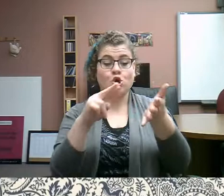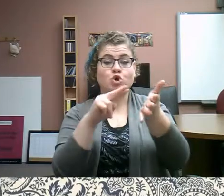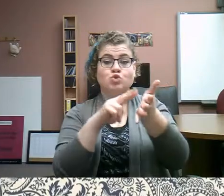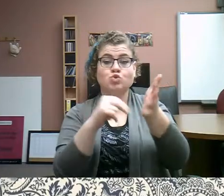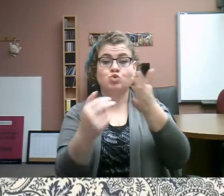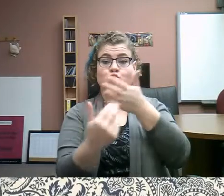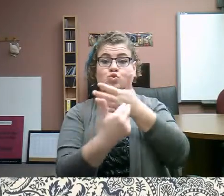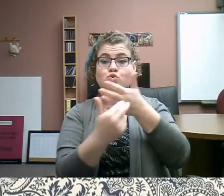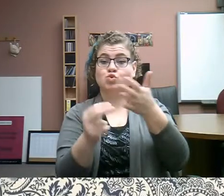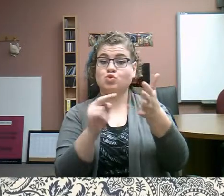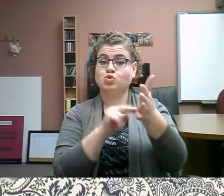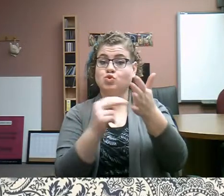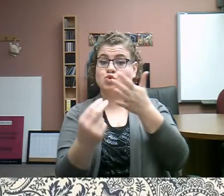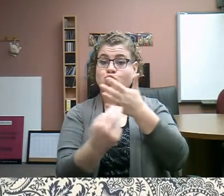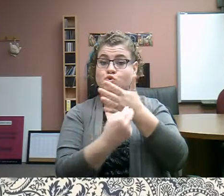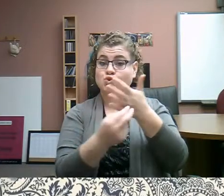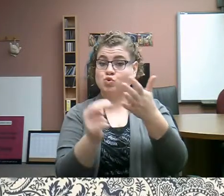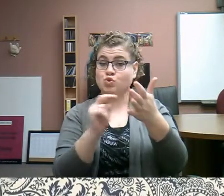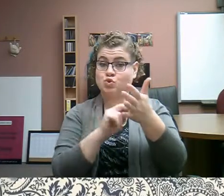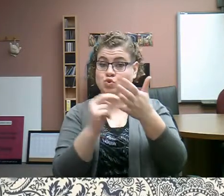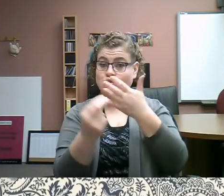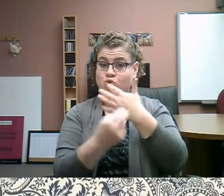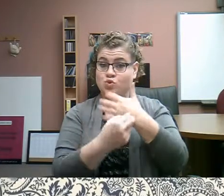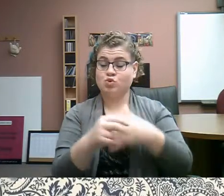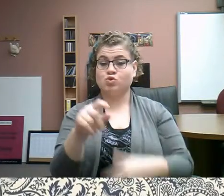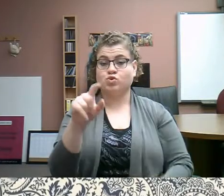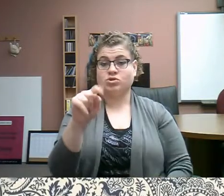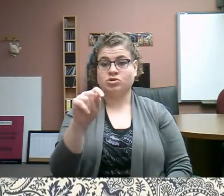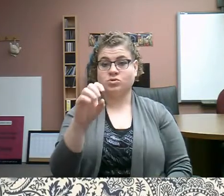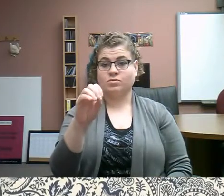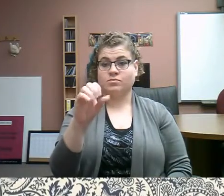Bread or toast.